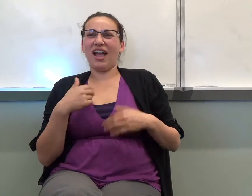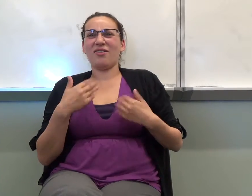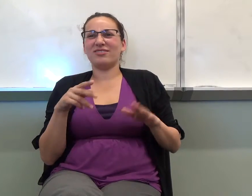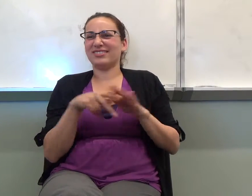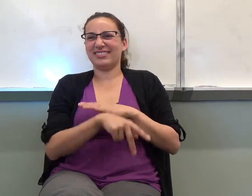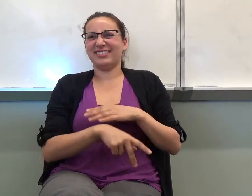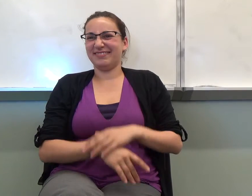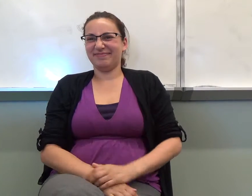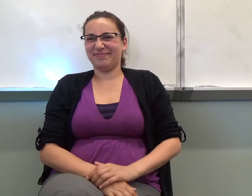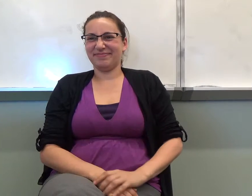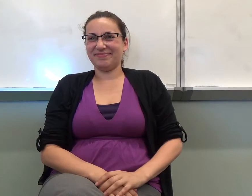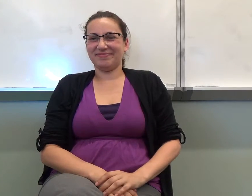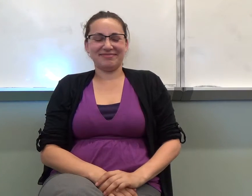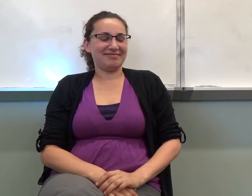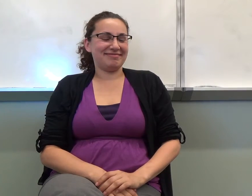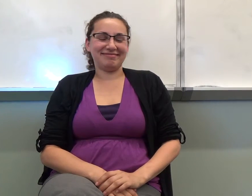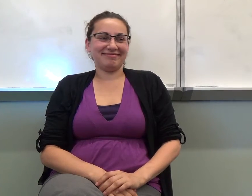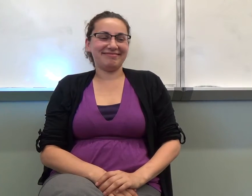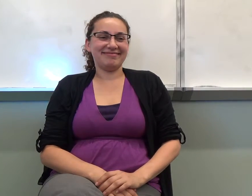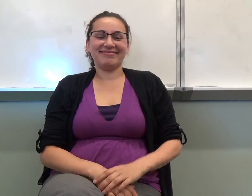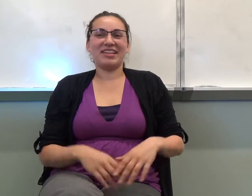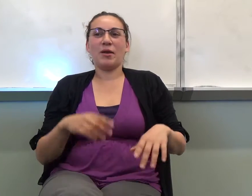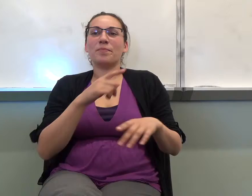Okay, let's go on to section 9.2.